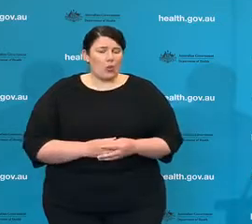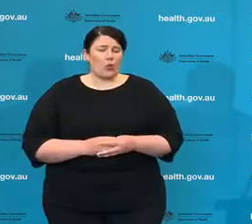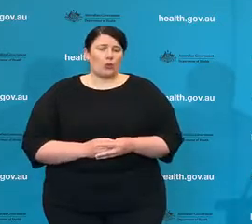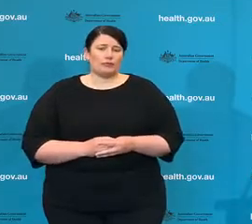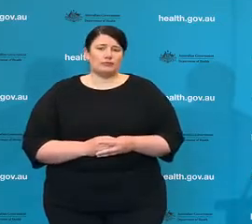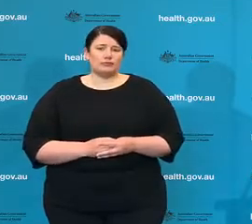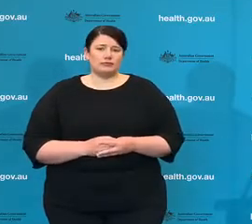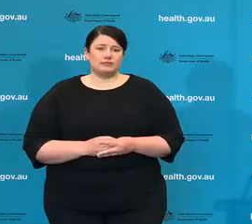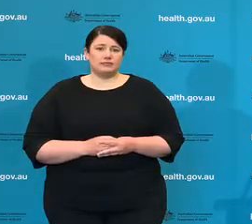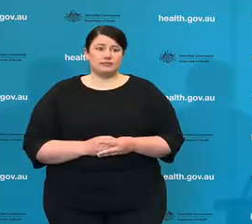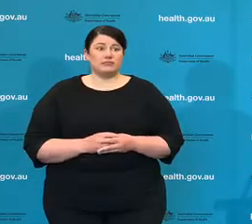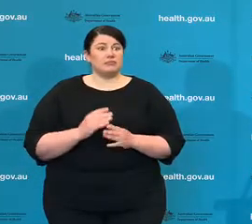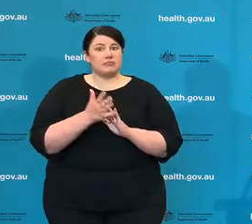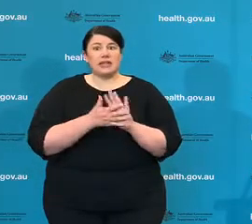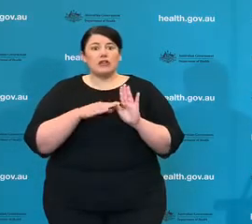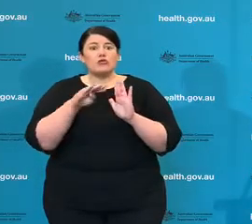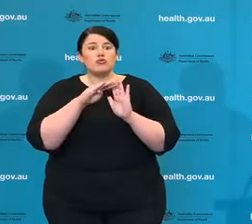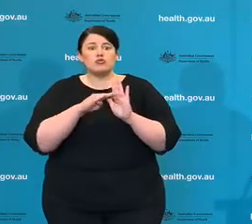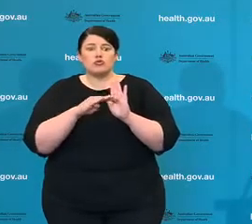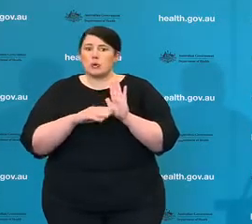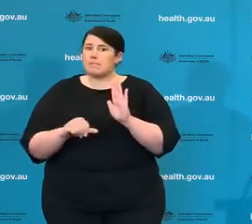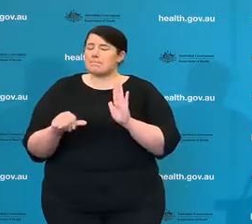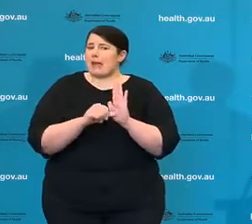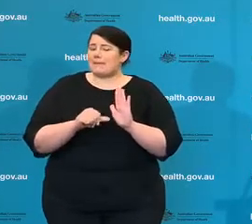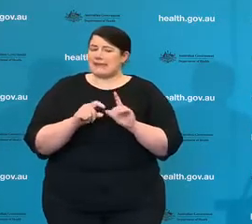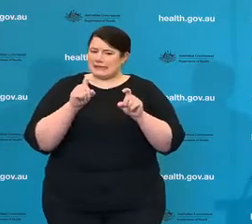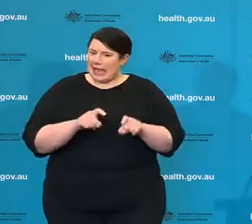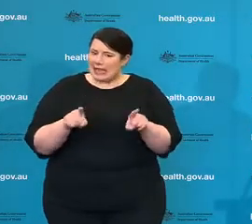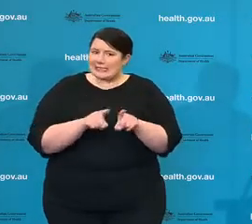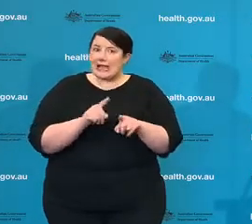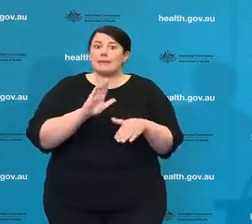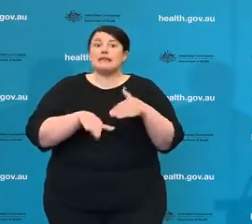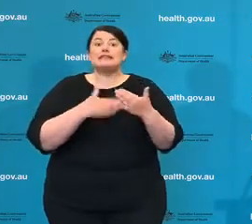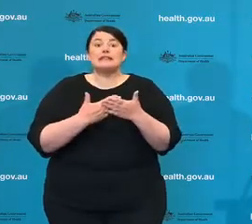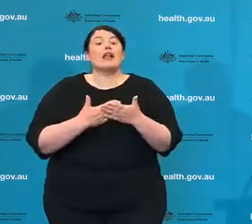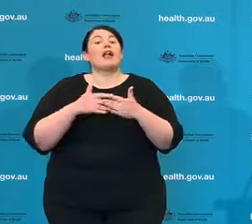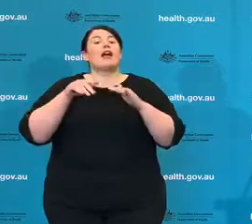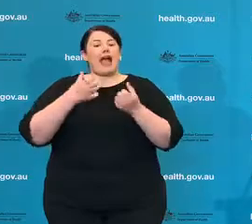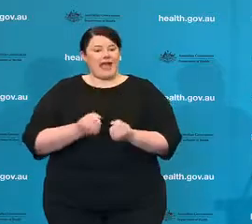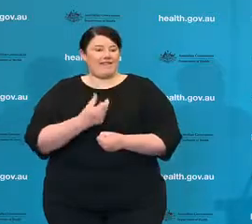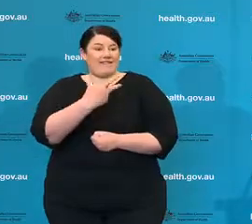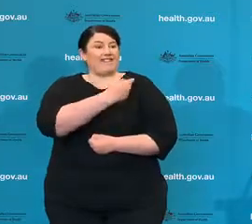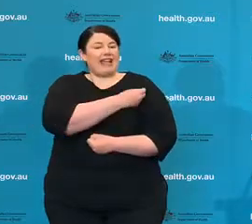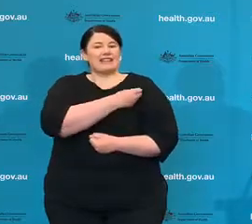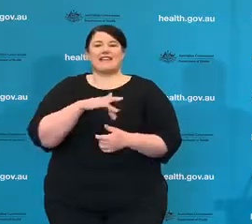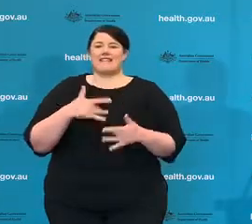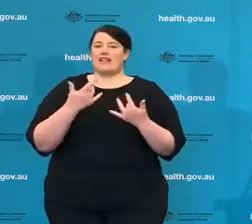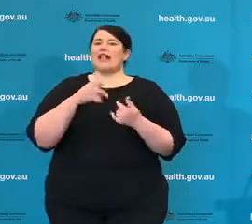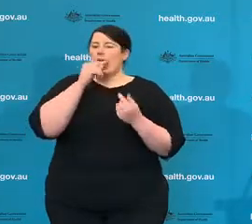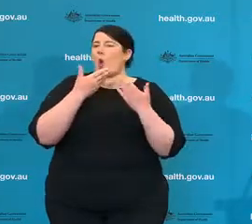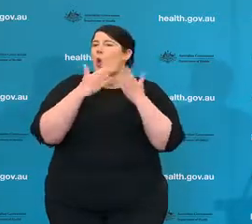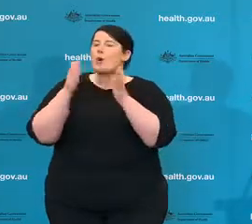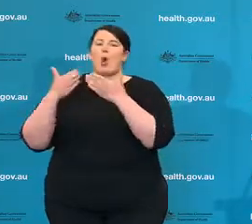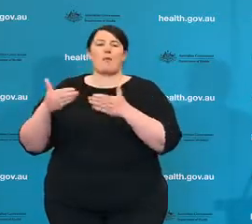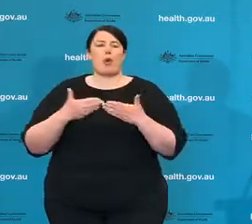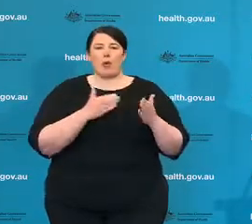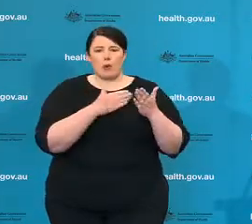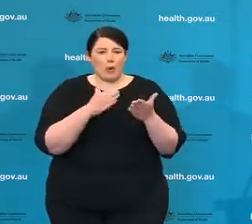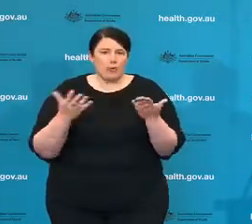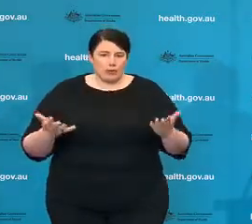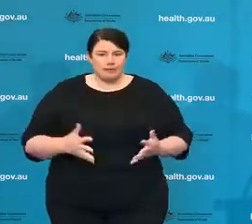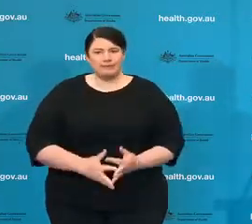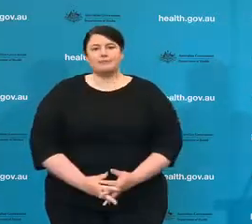not moving restrictions and other issues until a vaccine is found? Well, Clara, I think probably